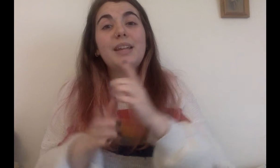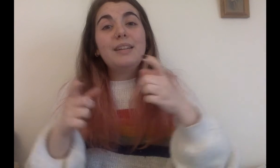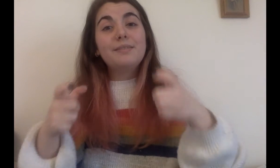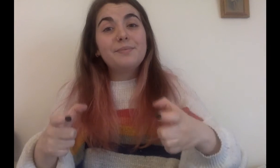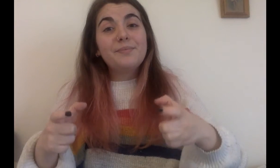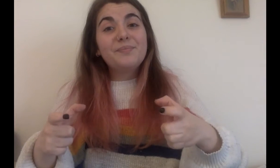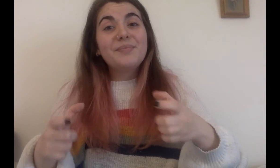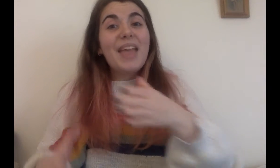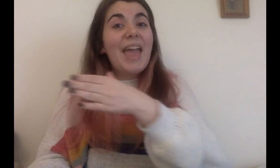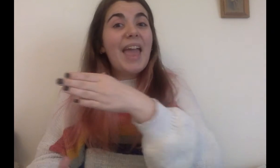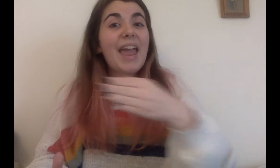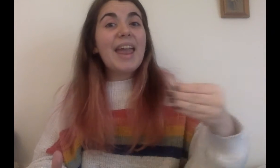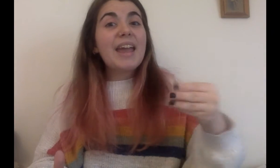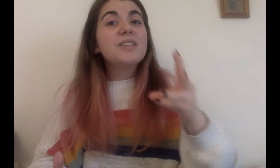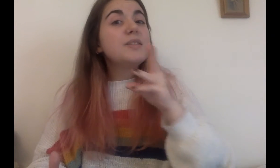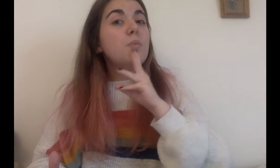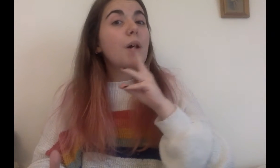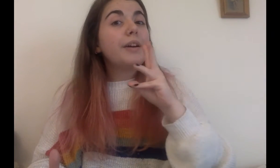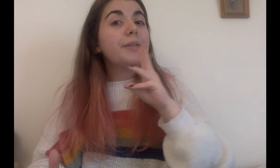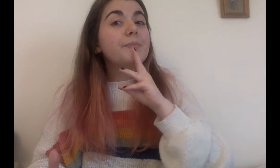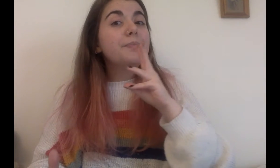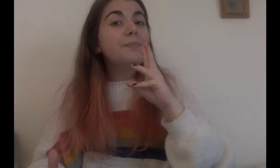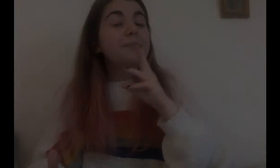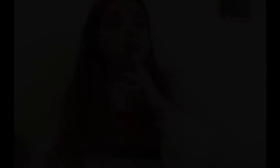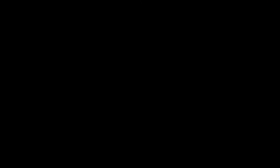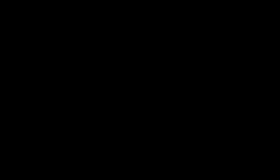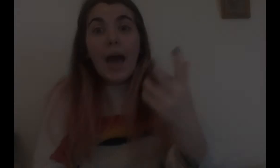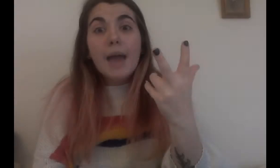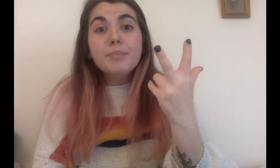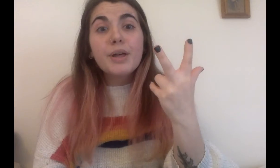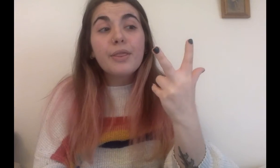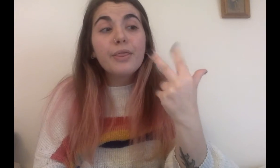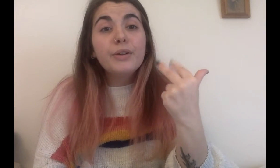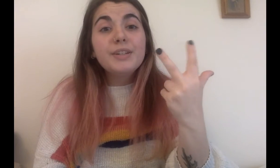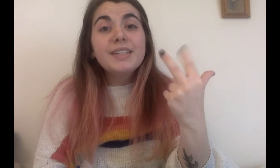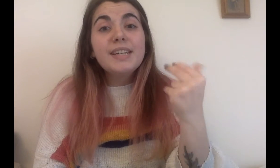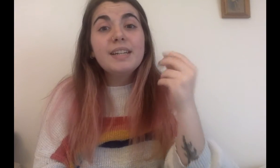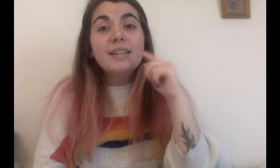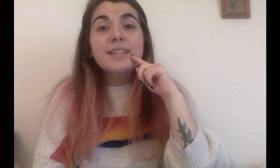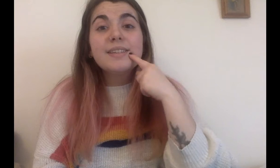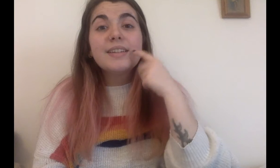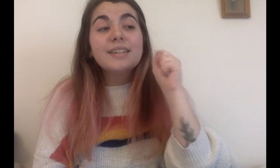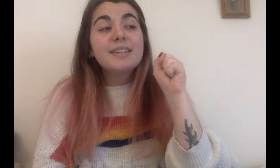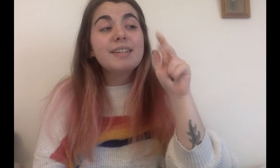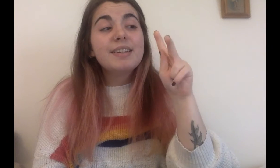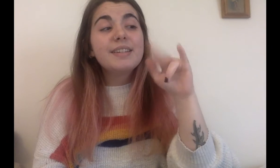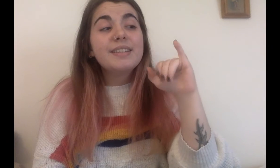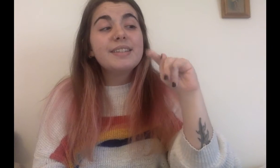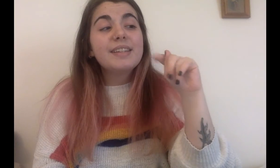plate, and some water. I put 13